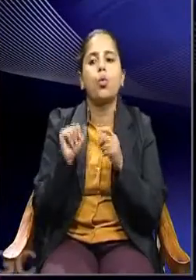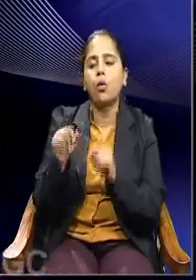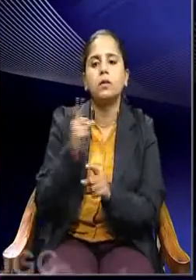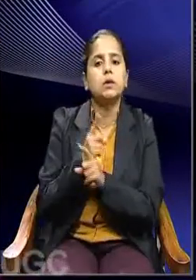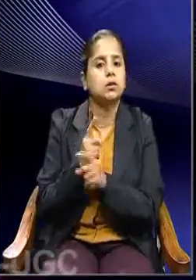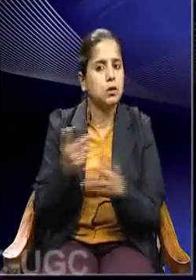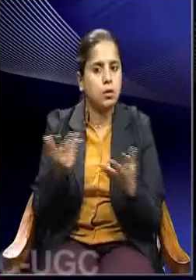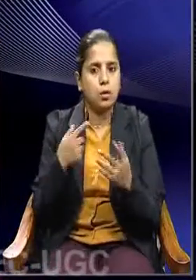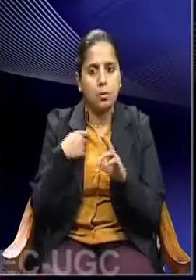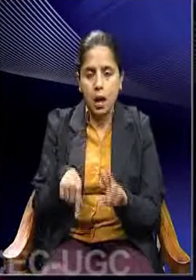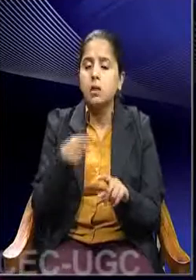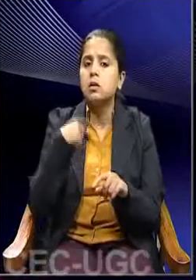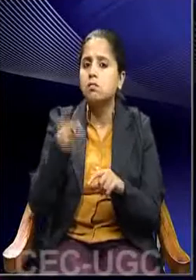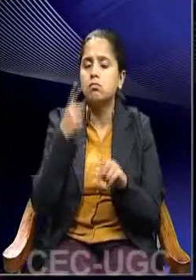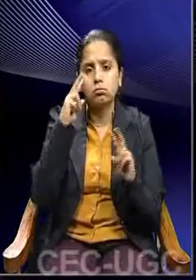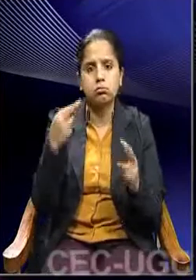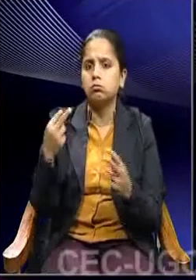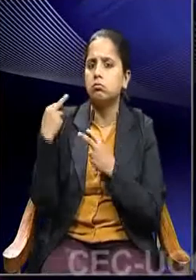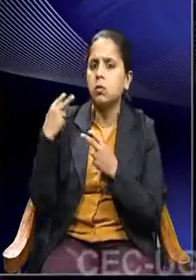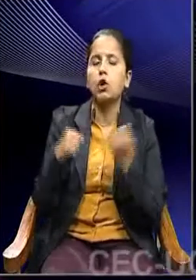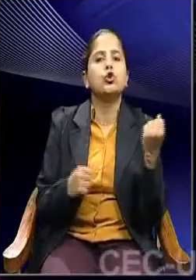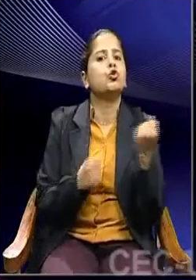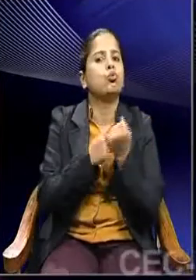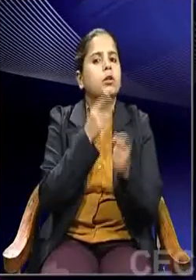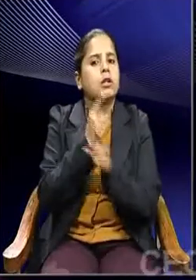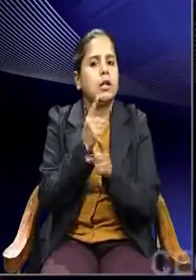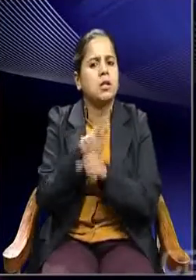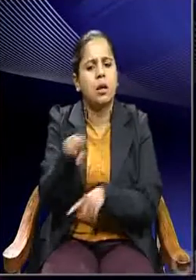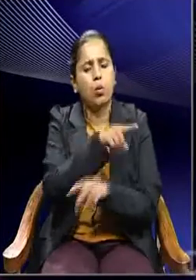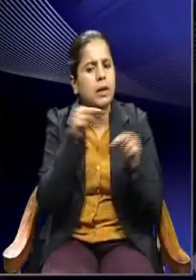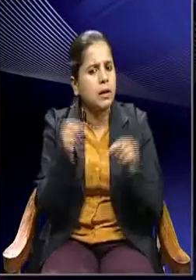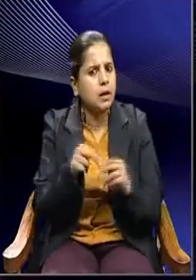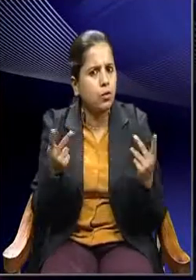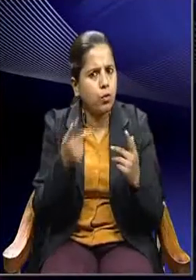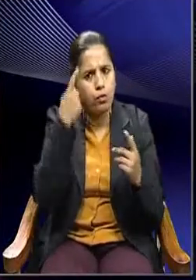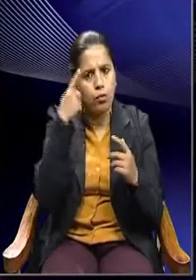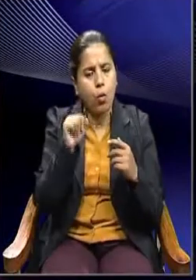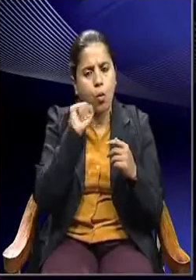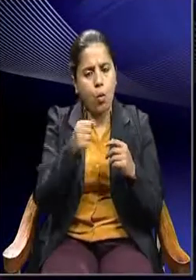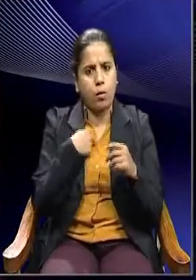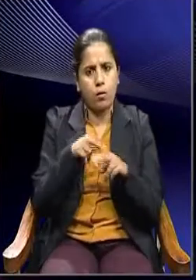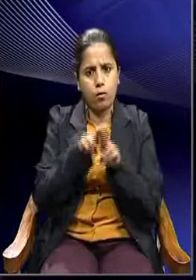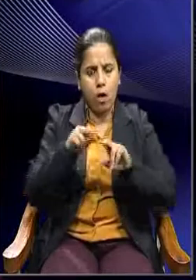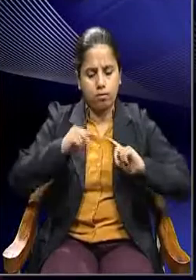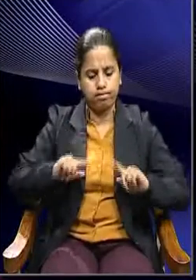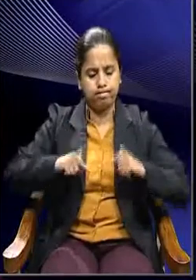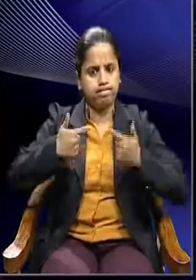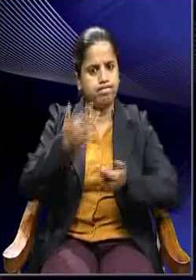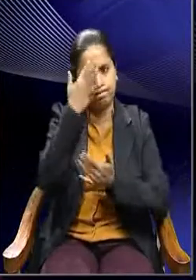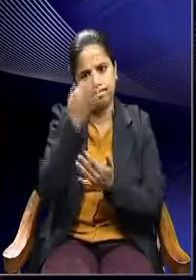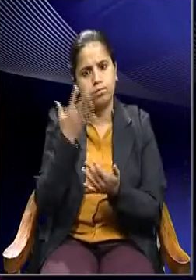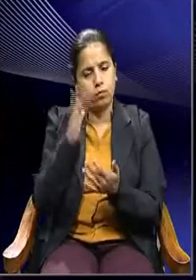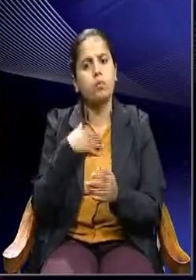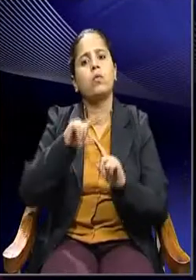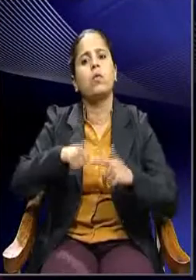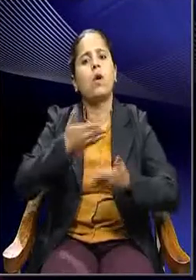We must reflect on the support teachers need to deploy their full talent. And that we must